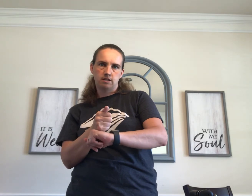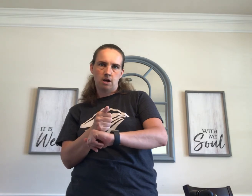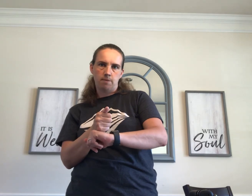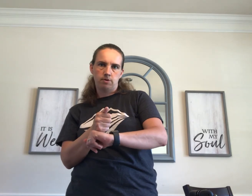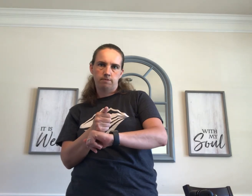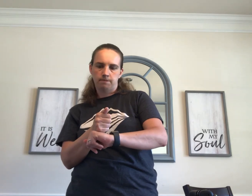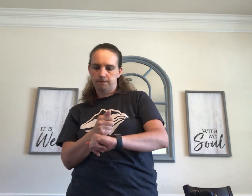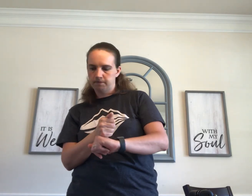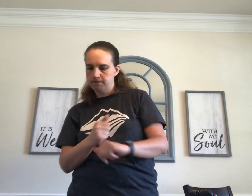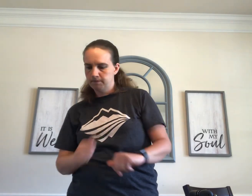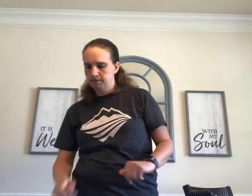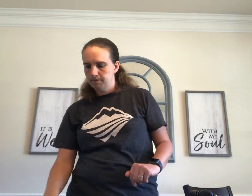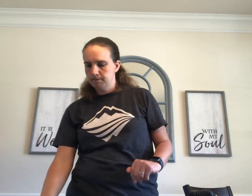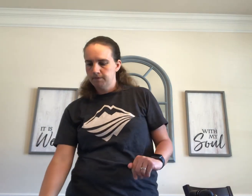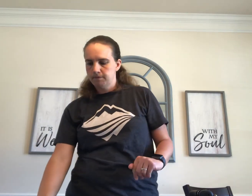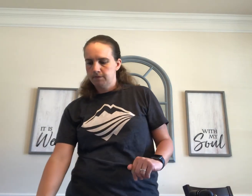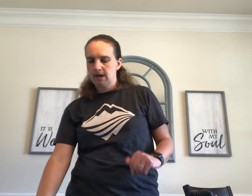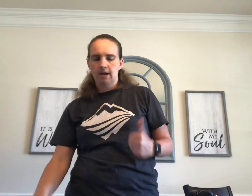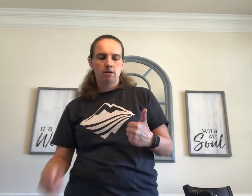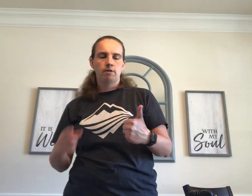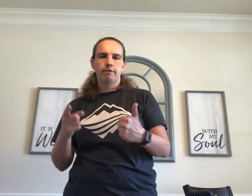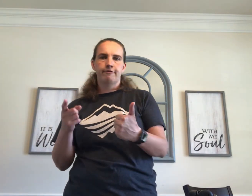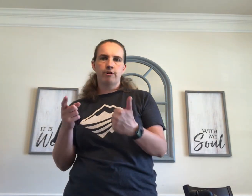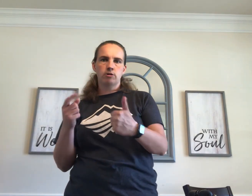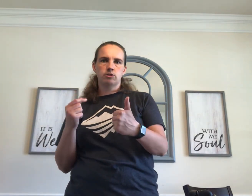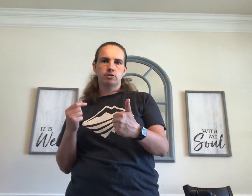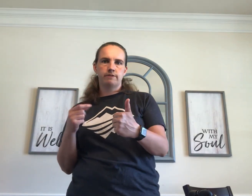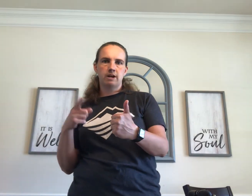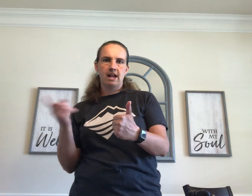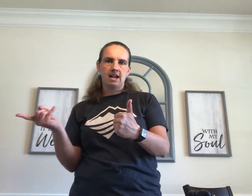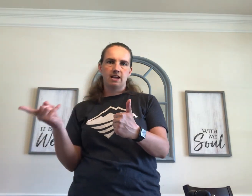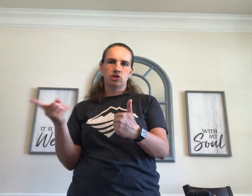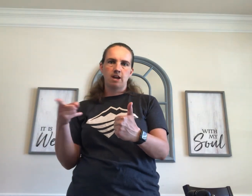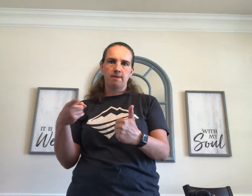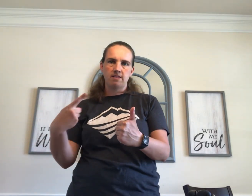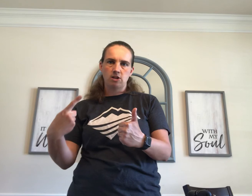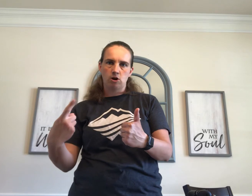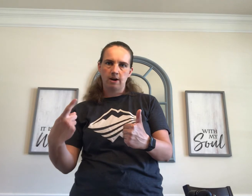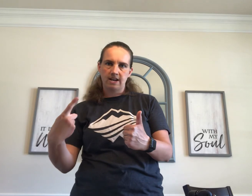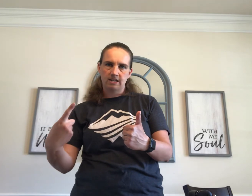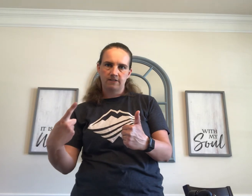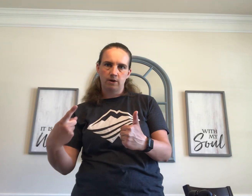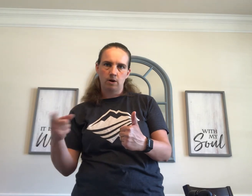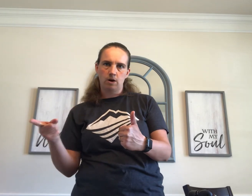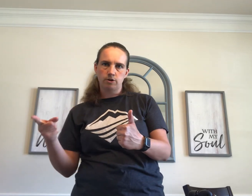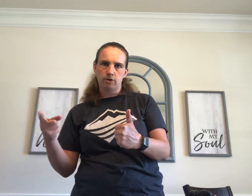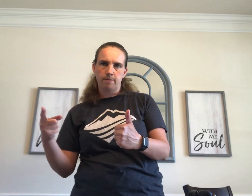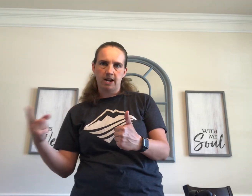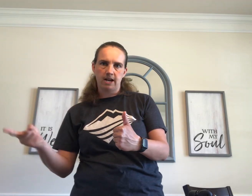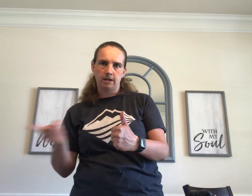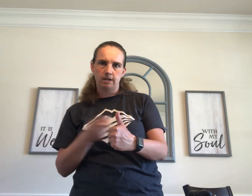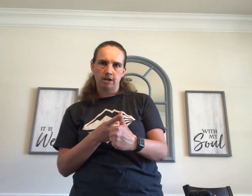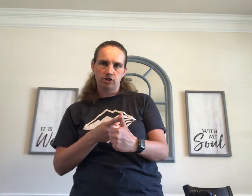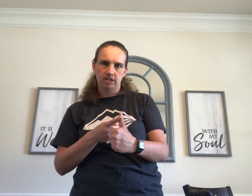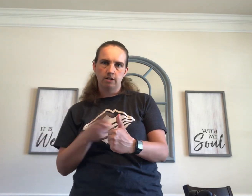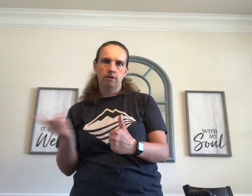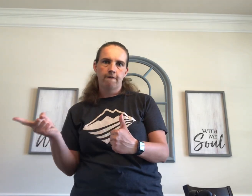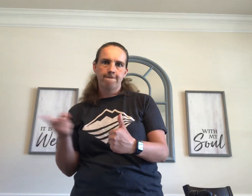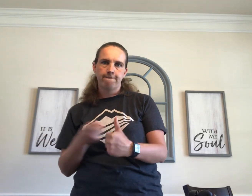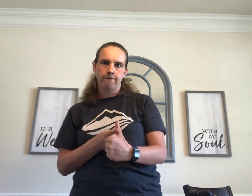top. Okay? First, you've got an A hand shape, and then your index finger on your dominant hand touches it